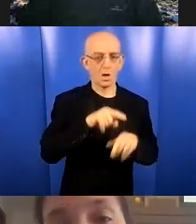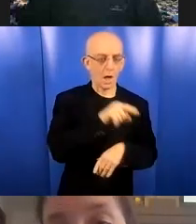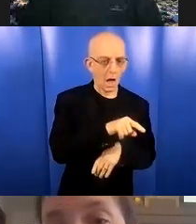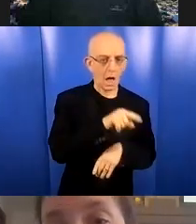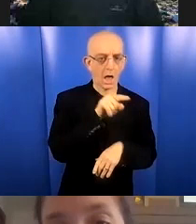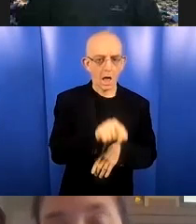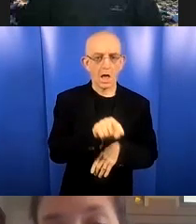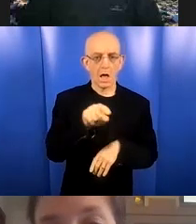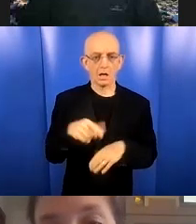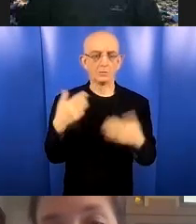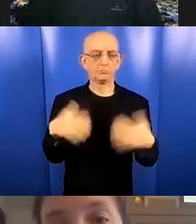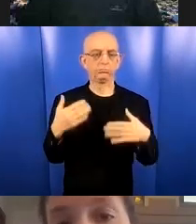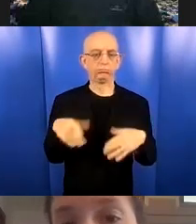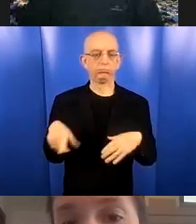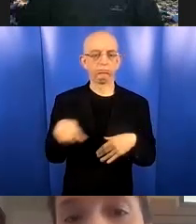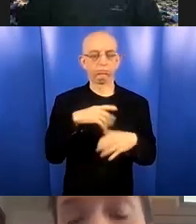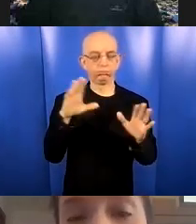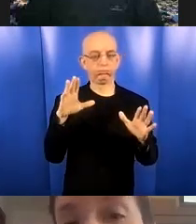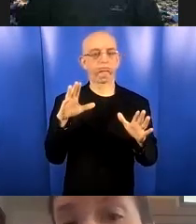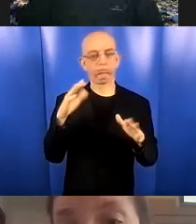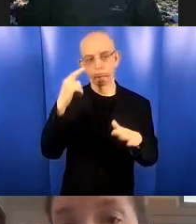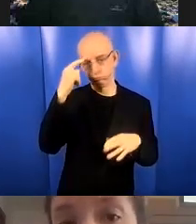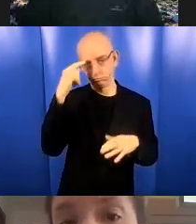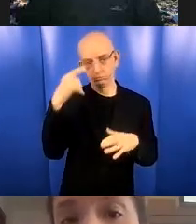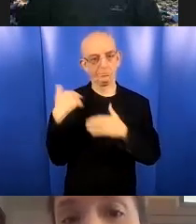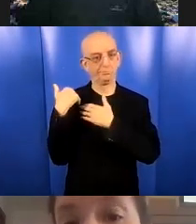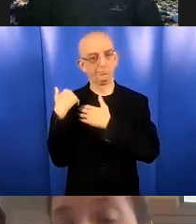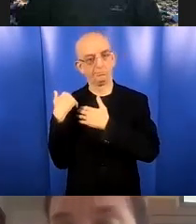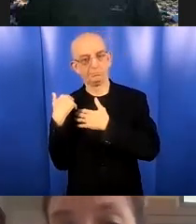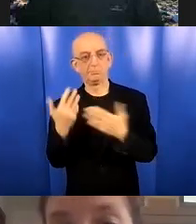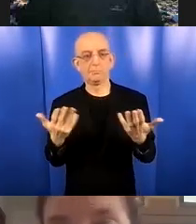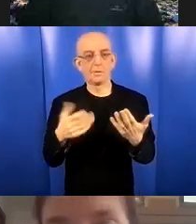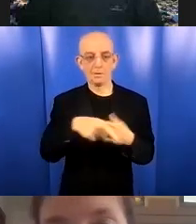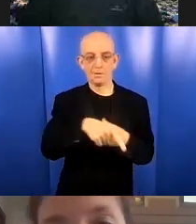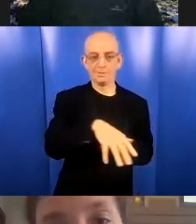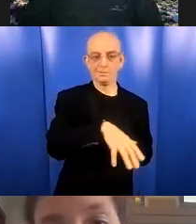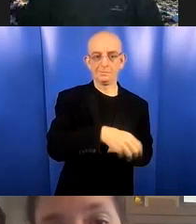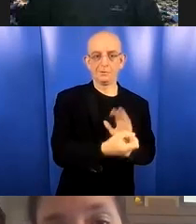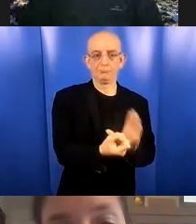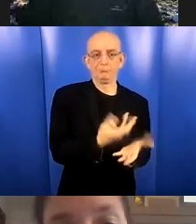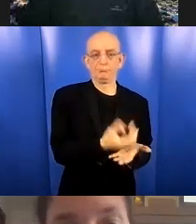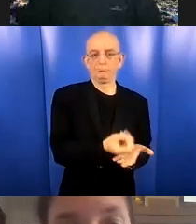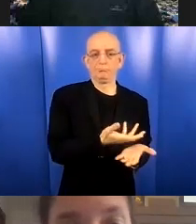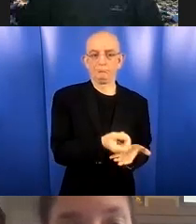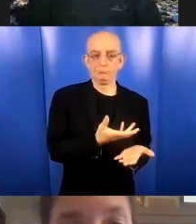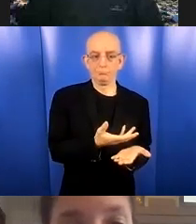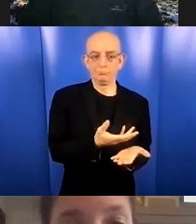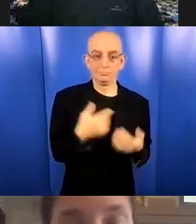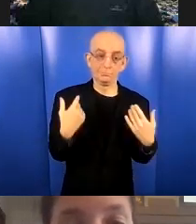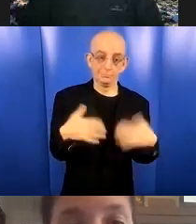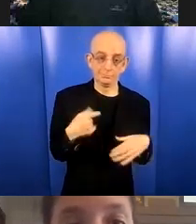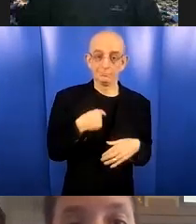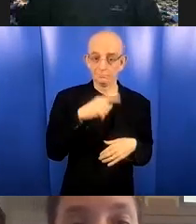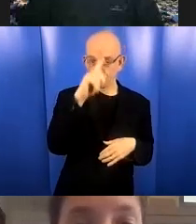come from local and national level, because we believe that these are the people who best know the situation of civic space in their